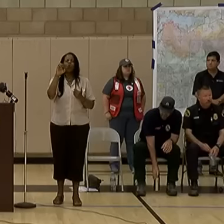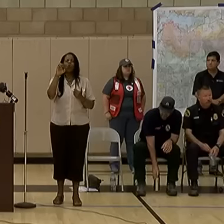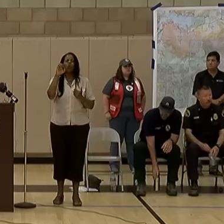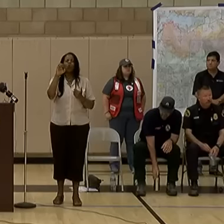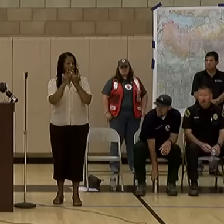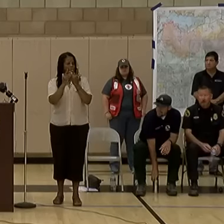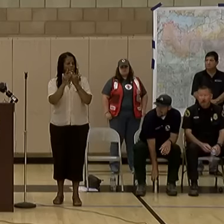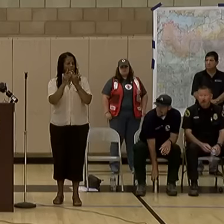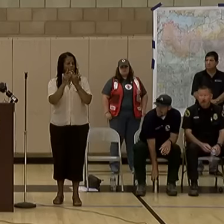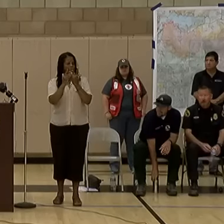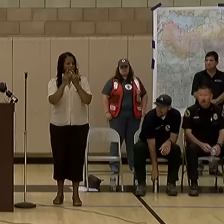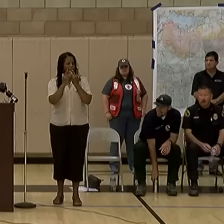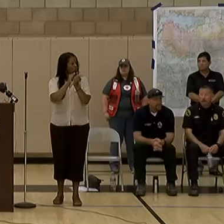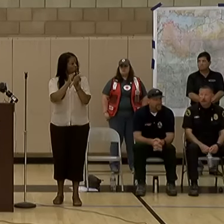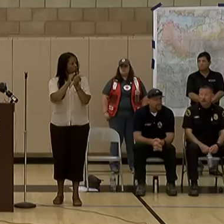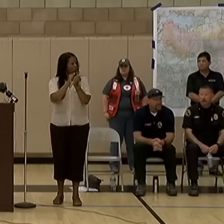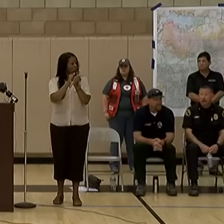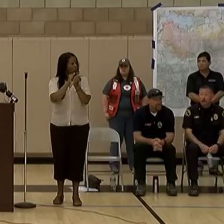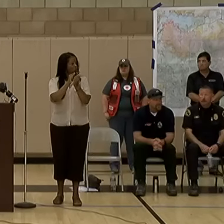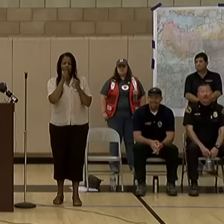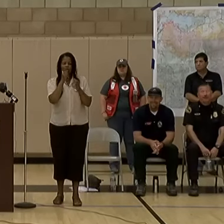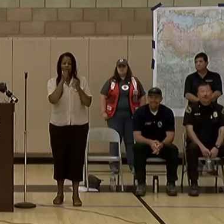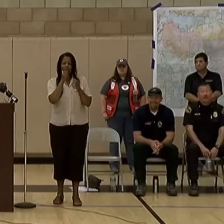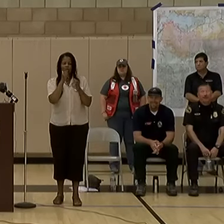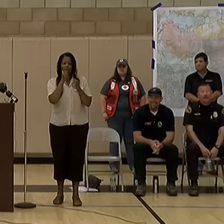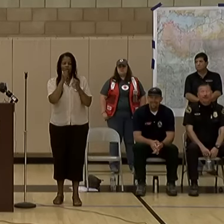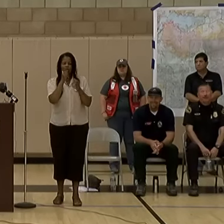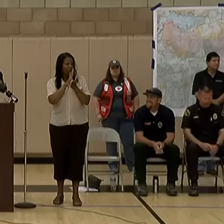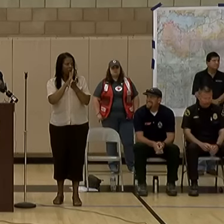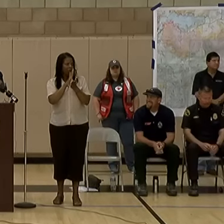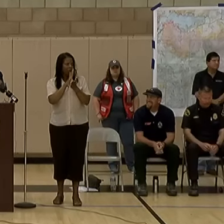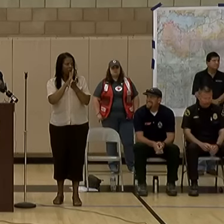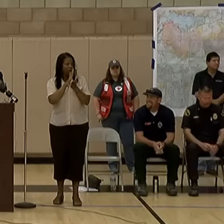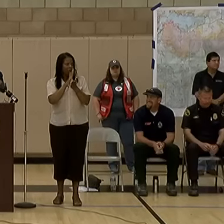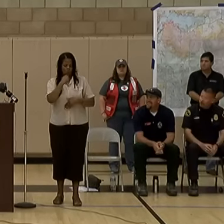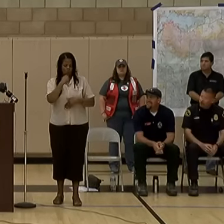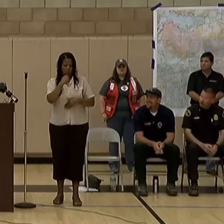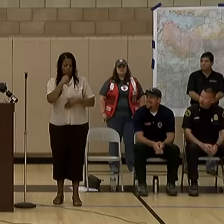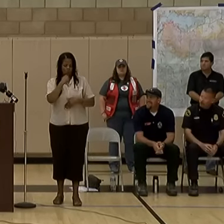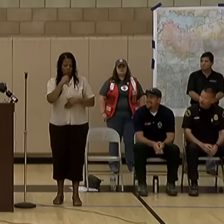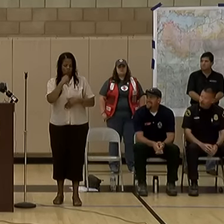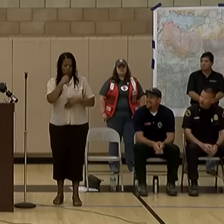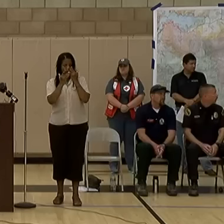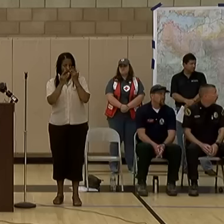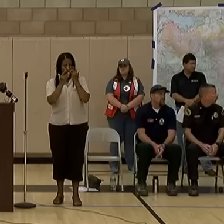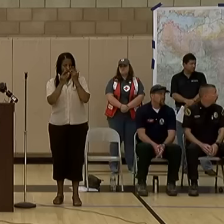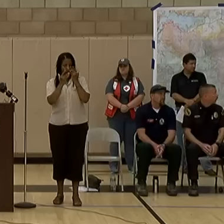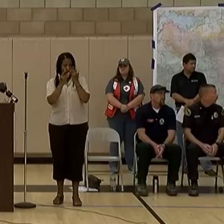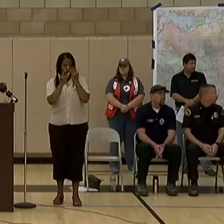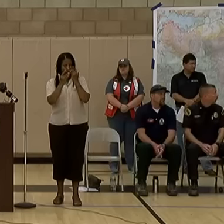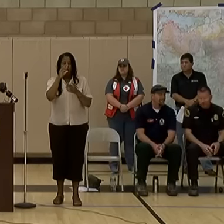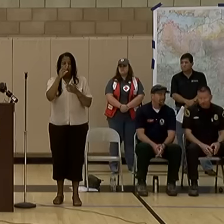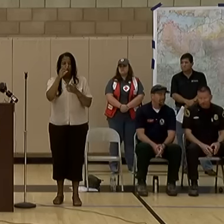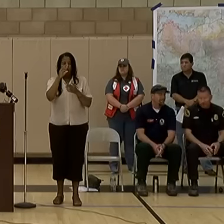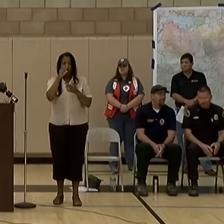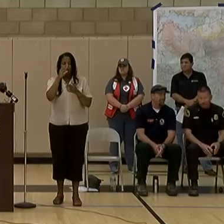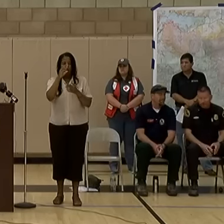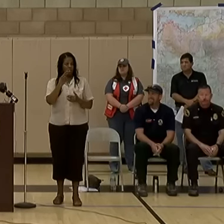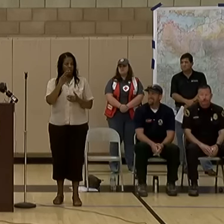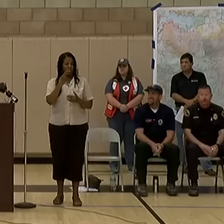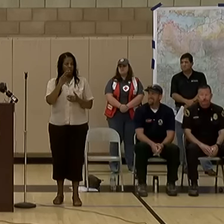Yes, I do have that. If you didn't get a handout, we've got a fire update and a current action cleanup